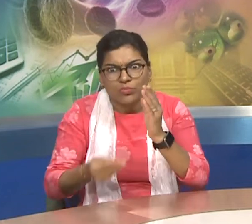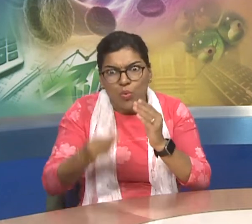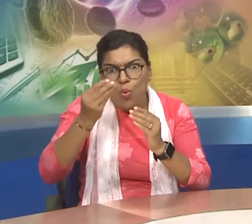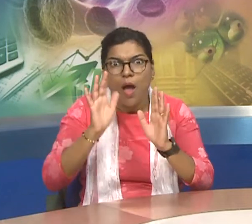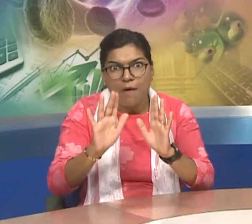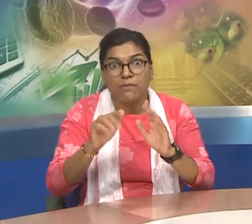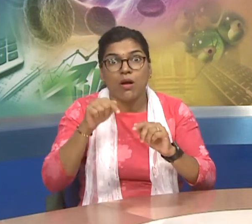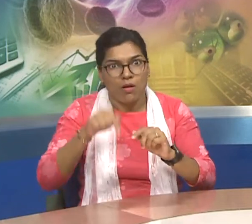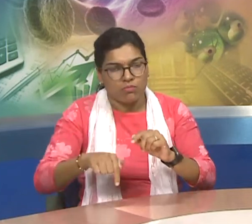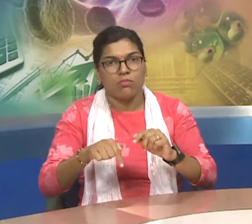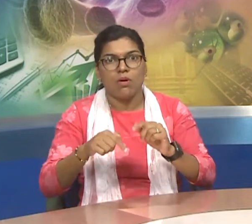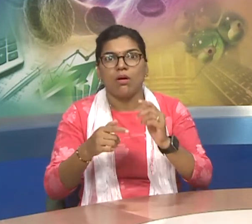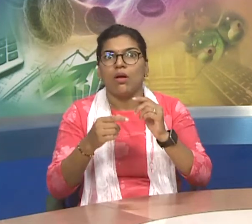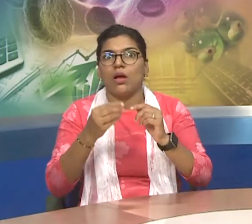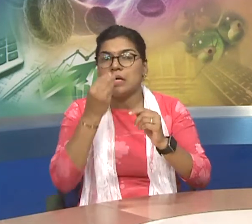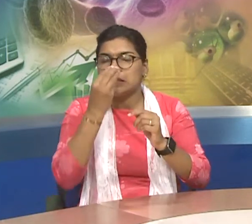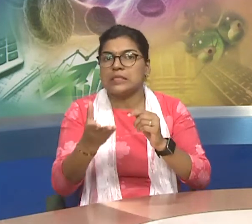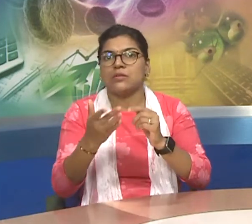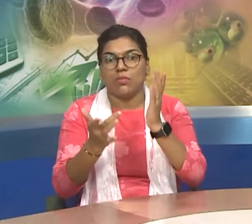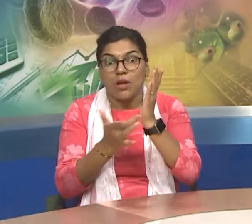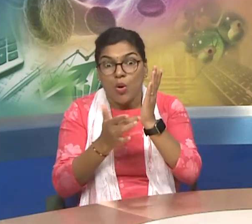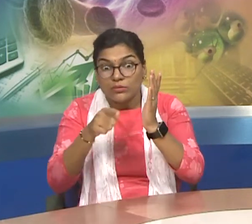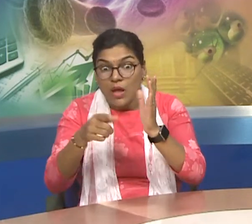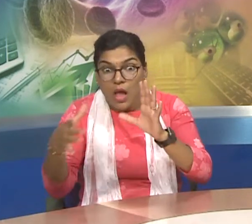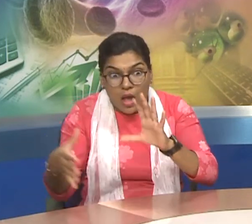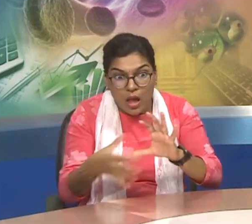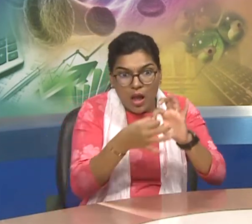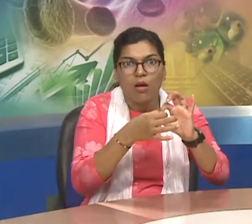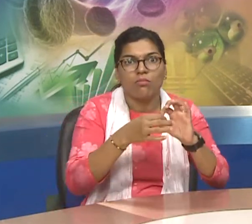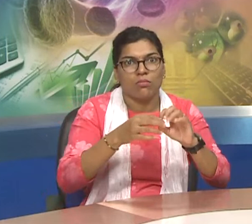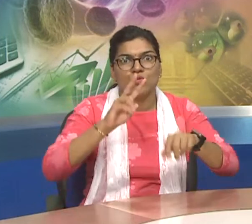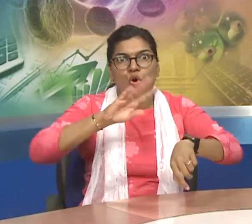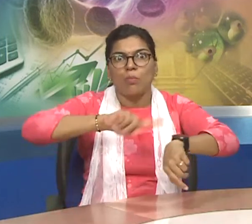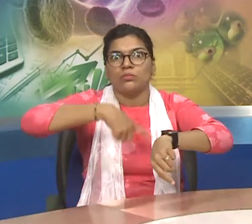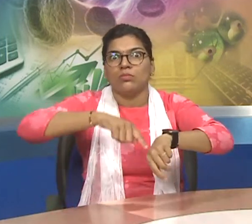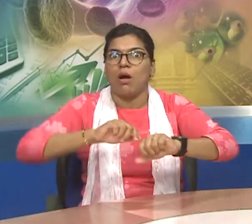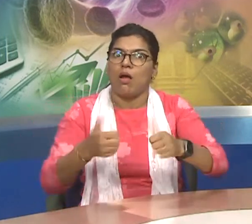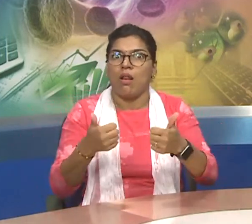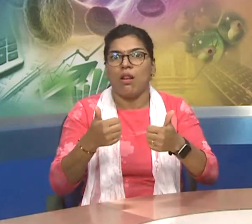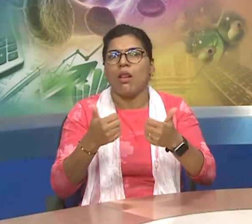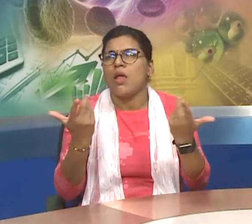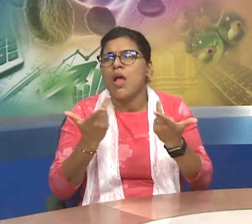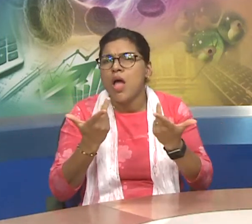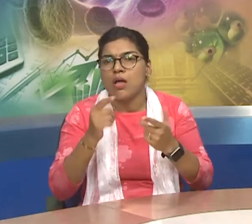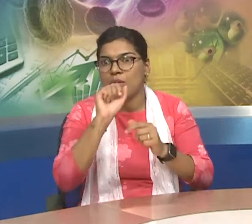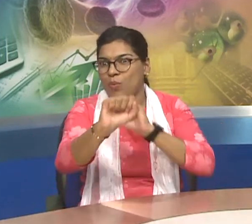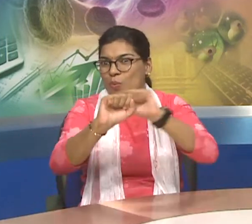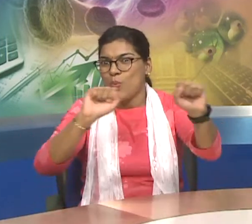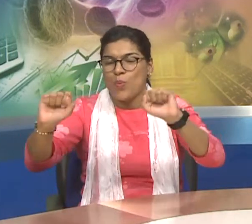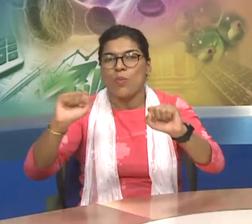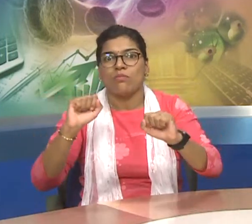as and whenever they need it. It does not limit itself to